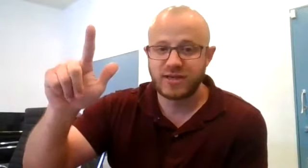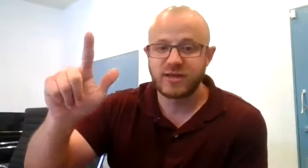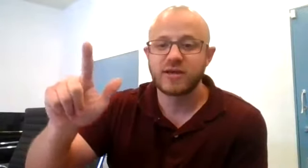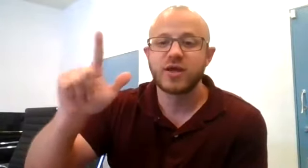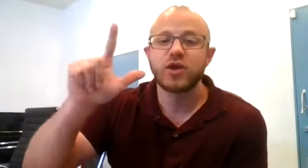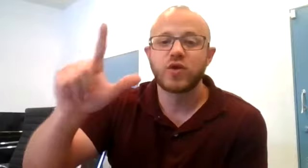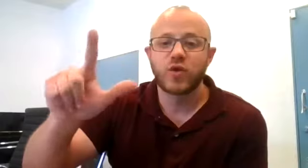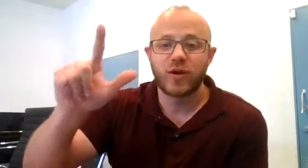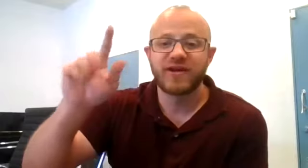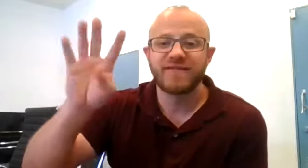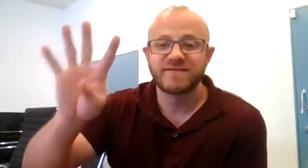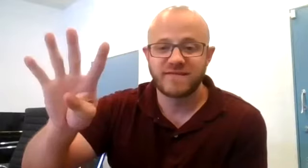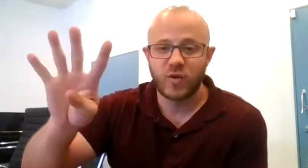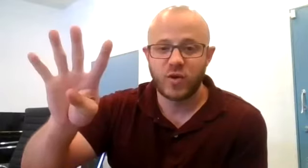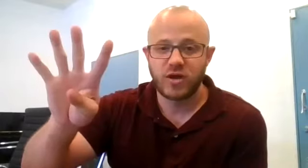23, 24,